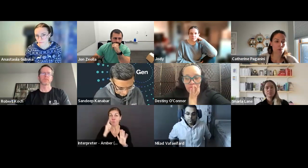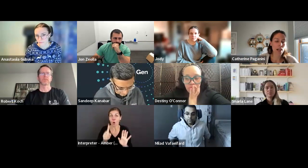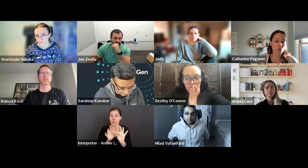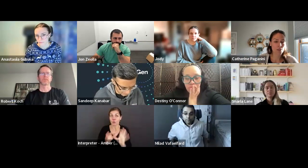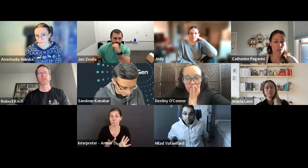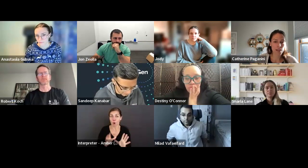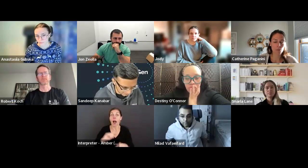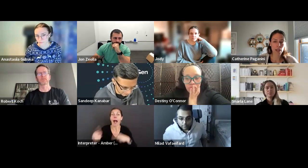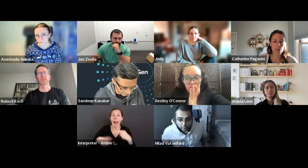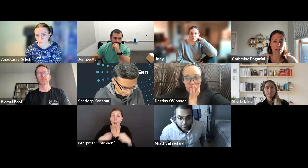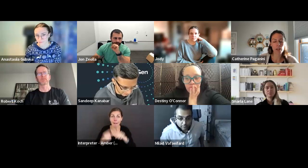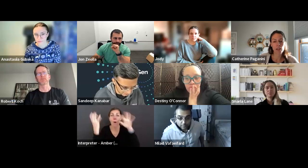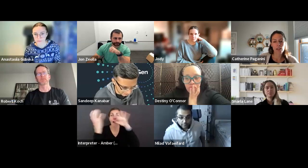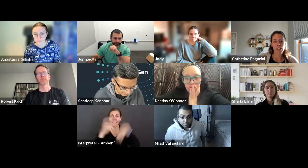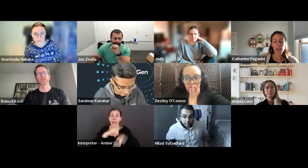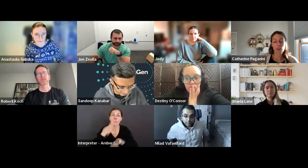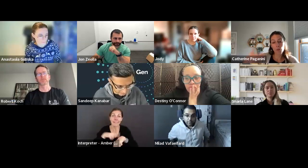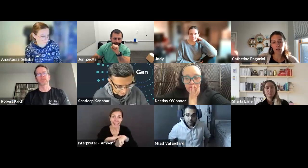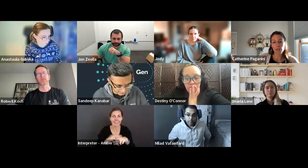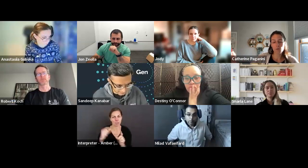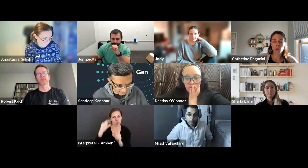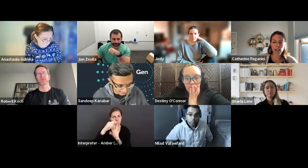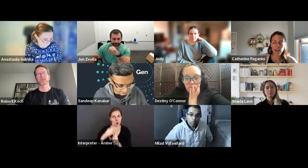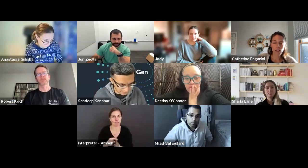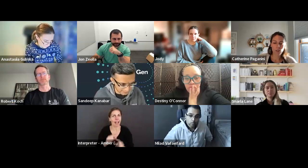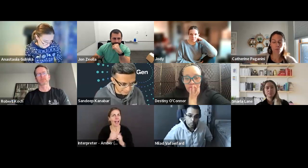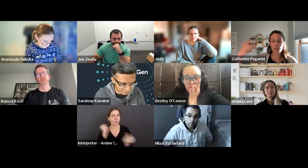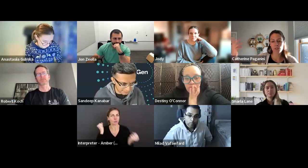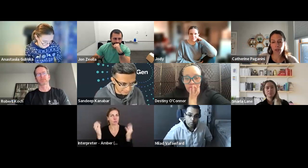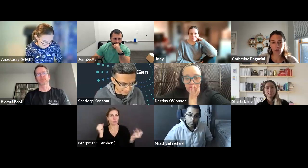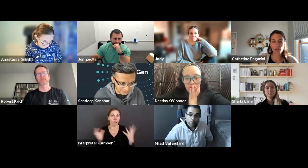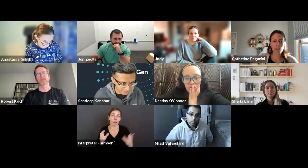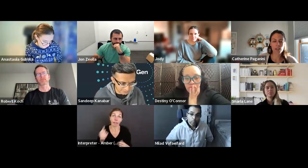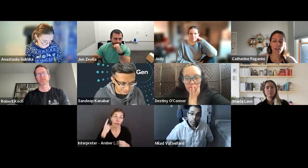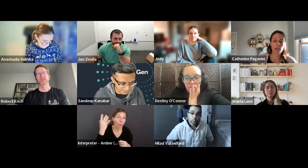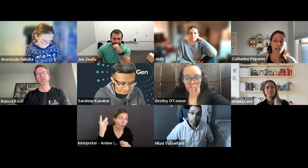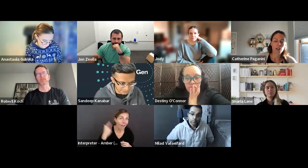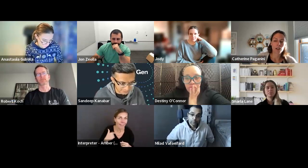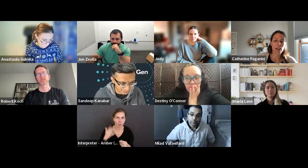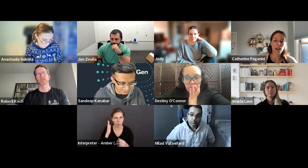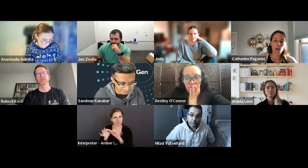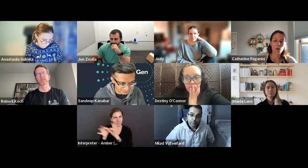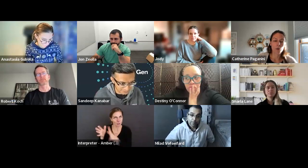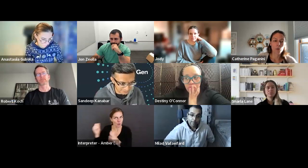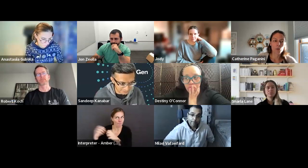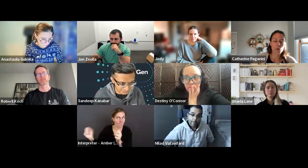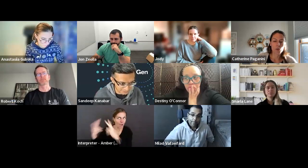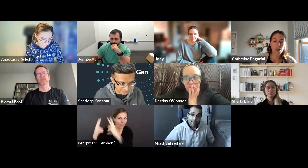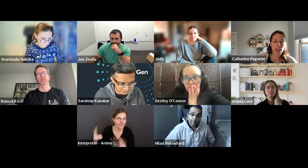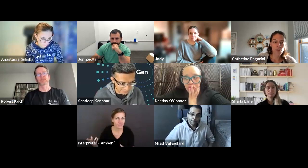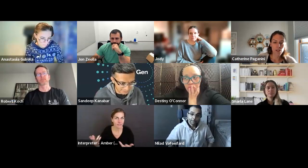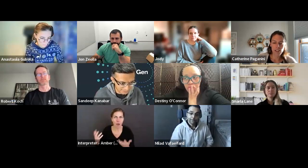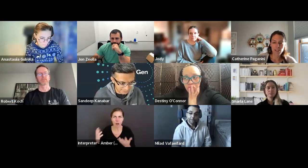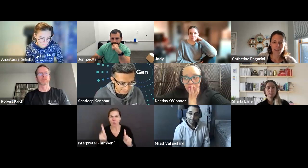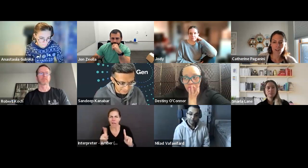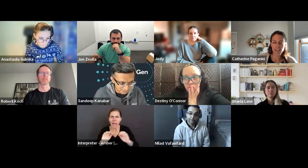cloud native terms, how to sign them, right? Because we like now for Paris, we're gonna have like interpreters in Paris, and then okay, how do